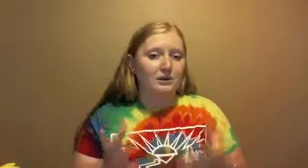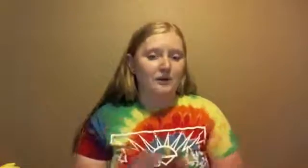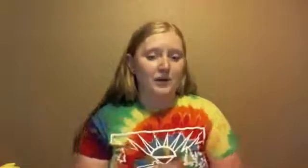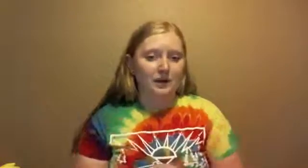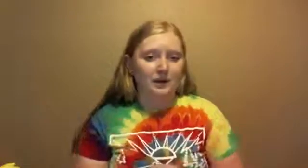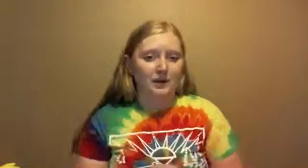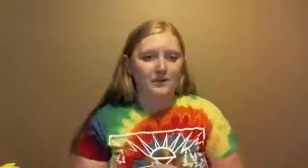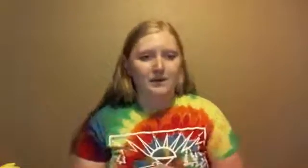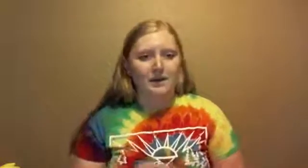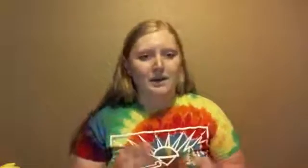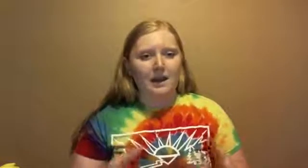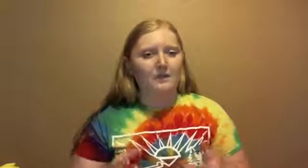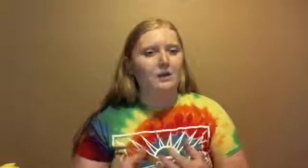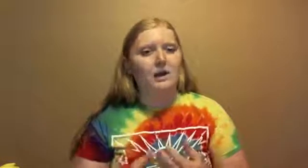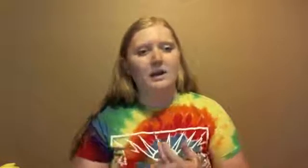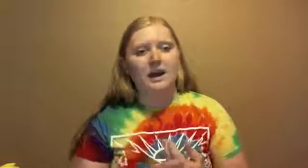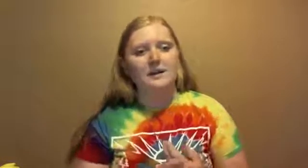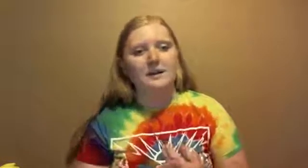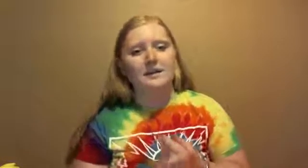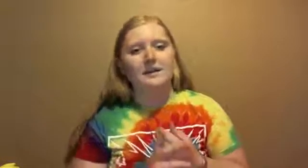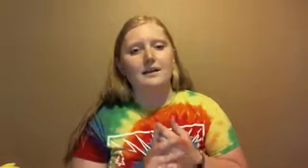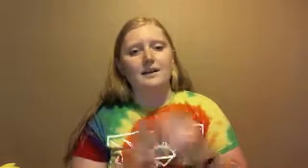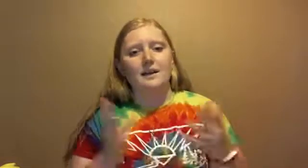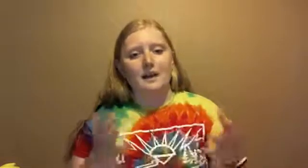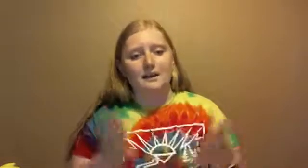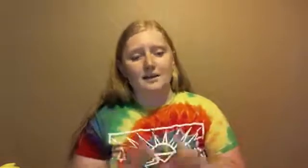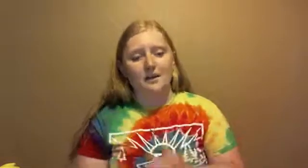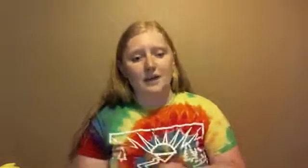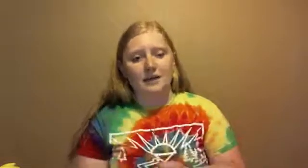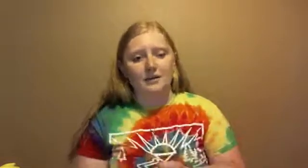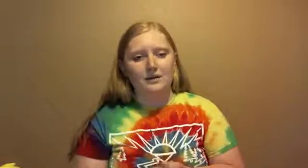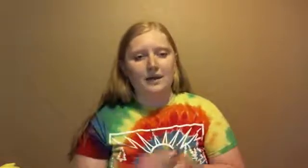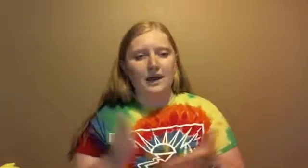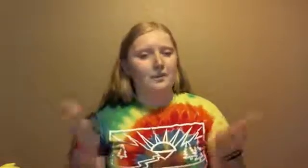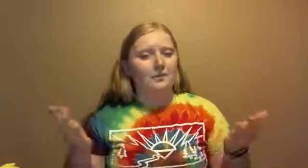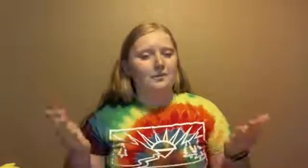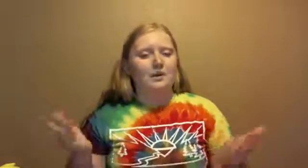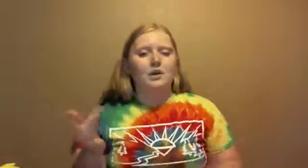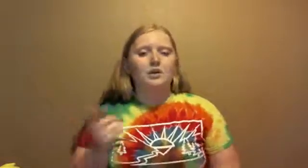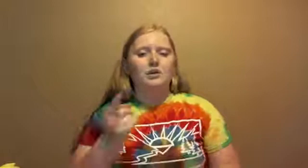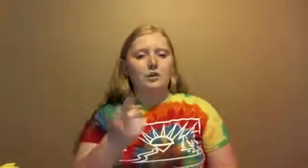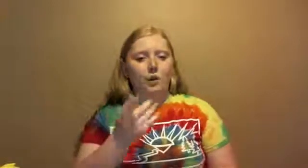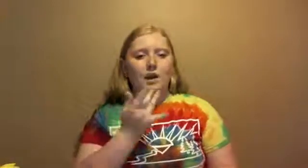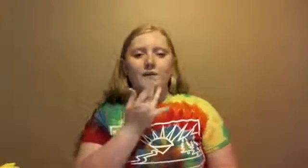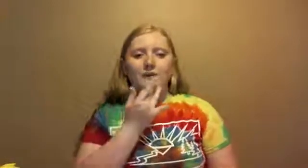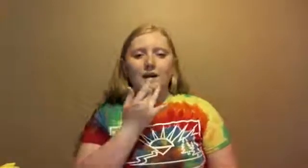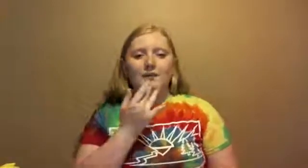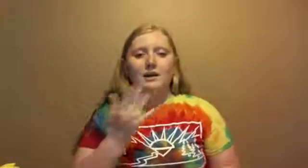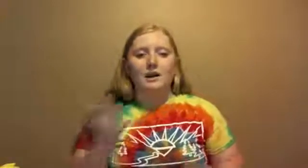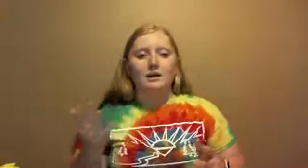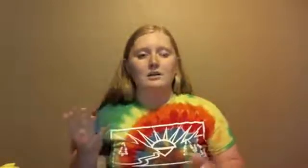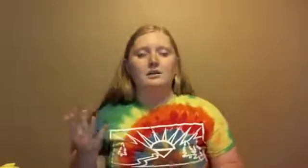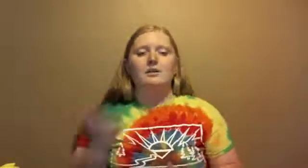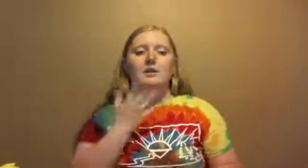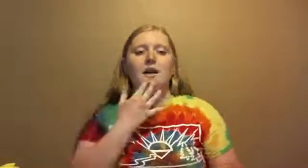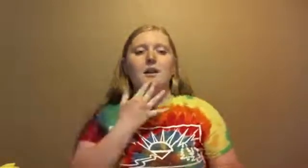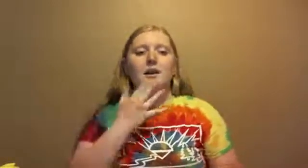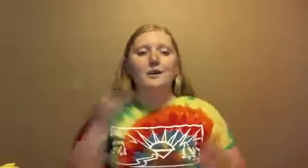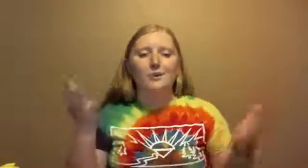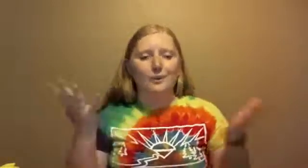favorite color. If you are going to ask it in the ASL way, you would say, your favorite color,